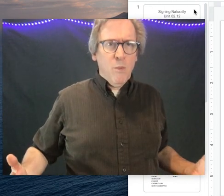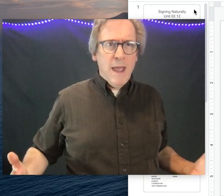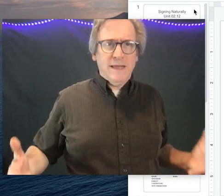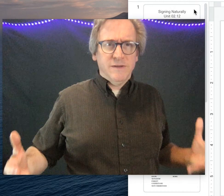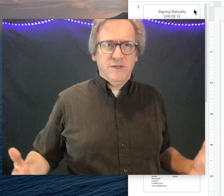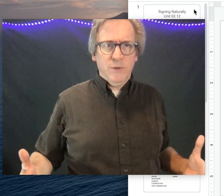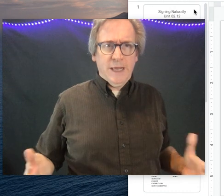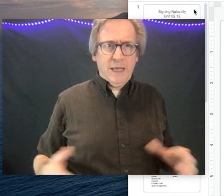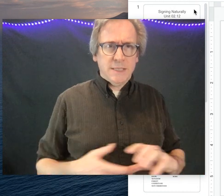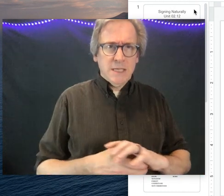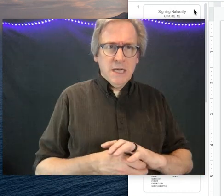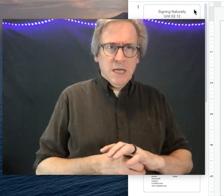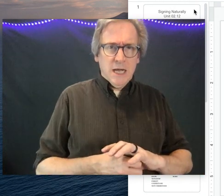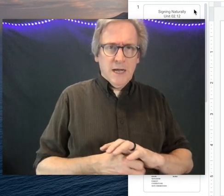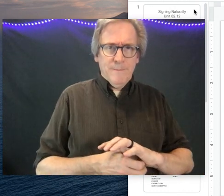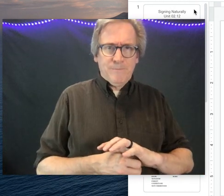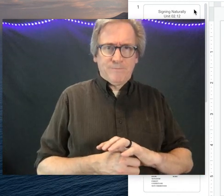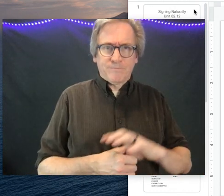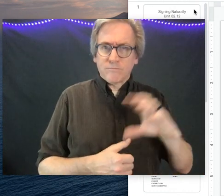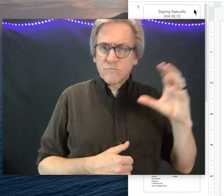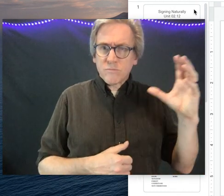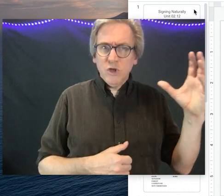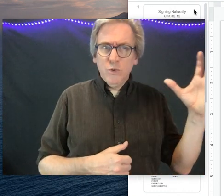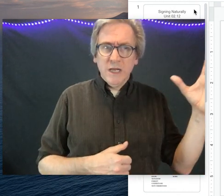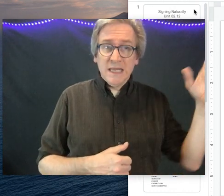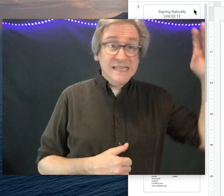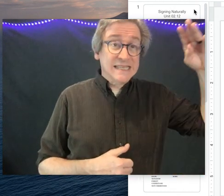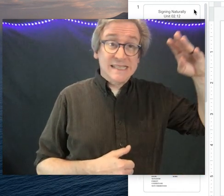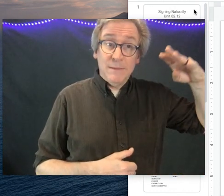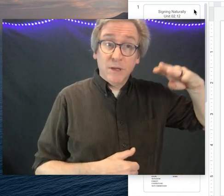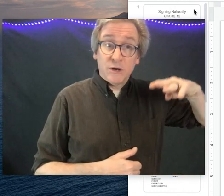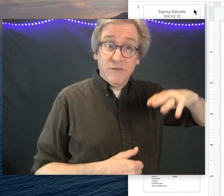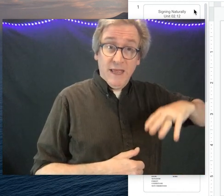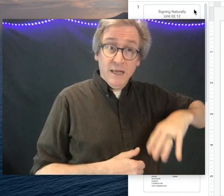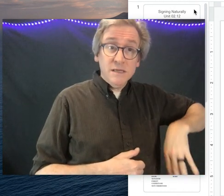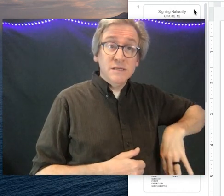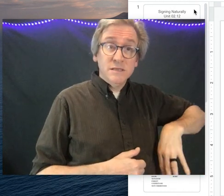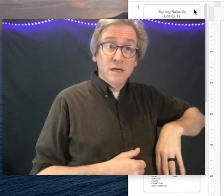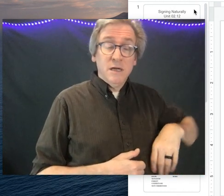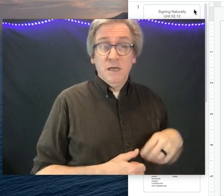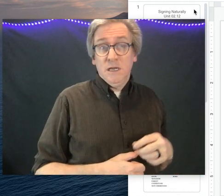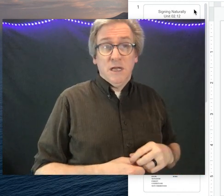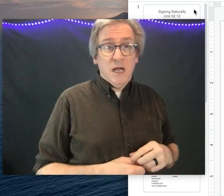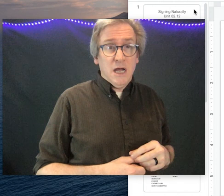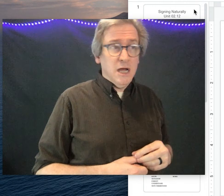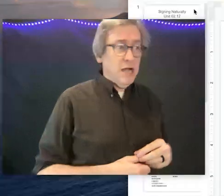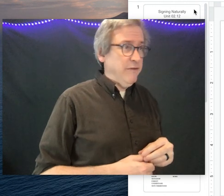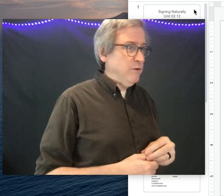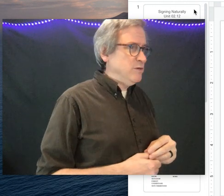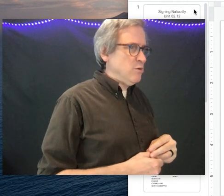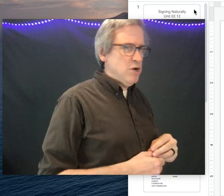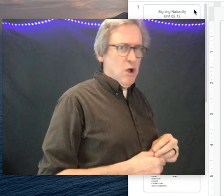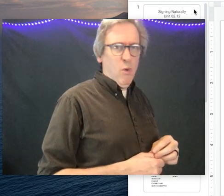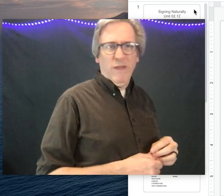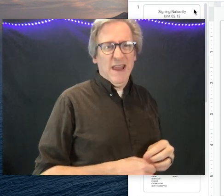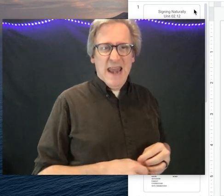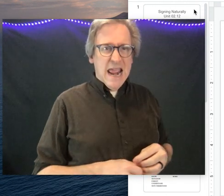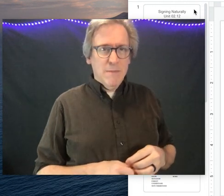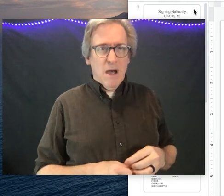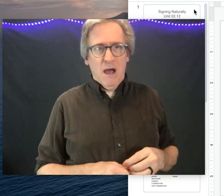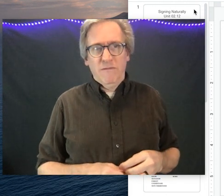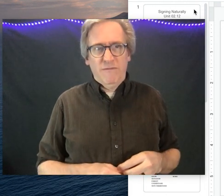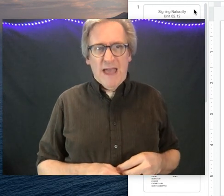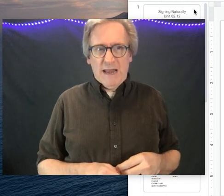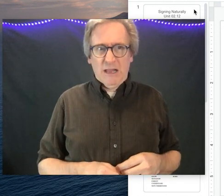same ways of doing it. You can list similar things. If you don't know what the